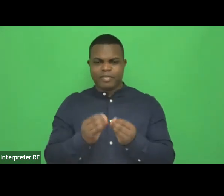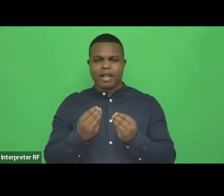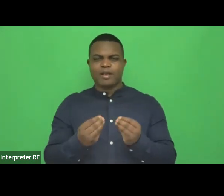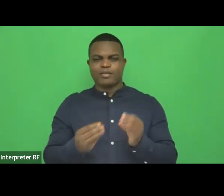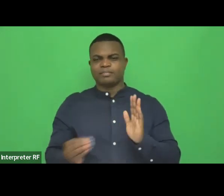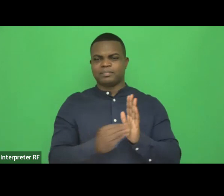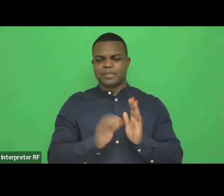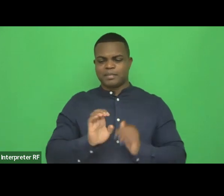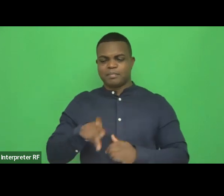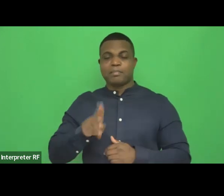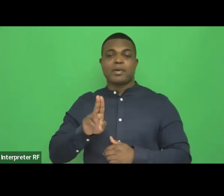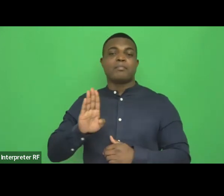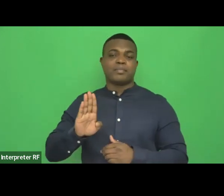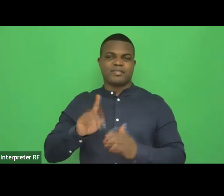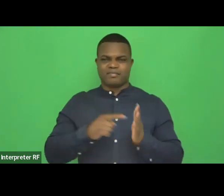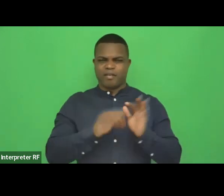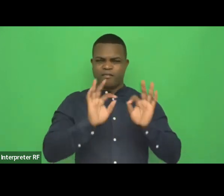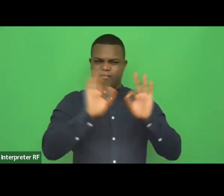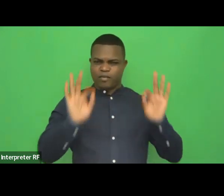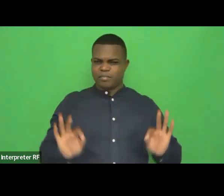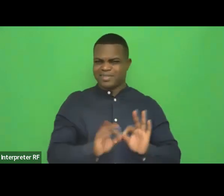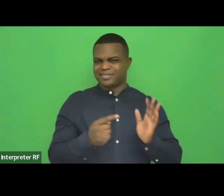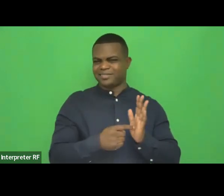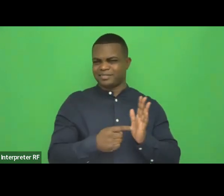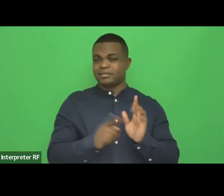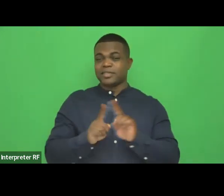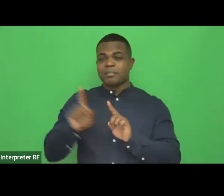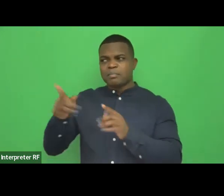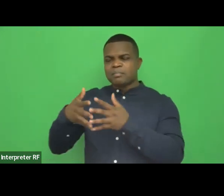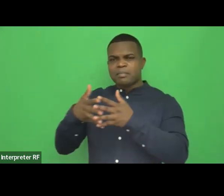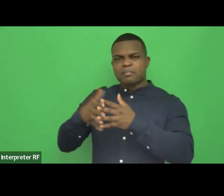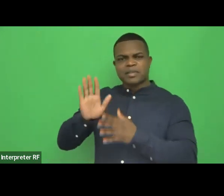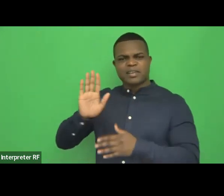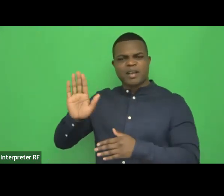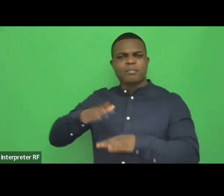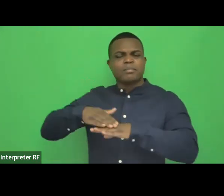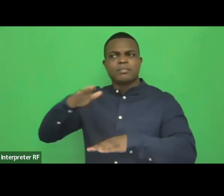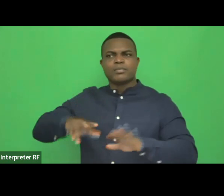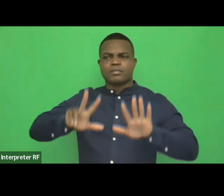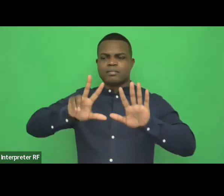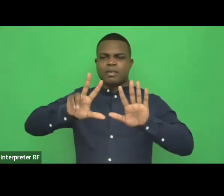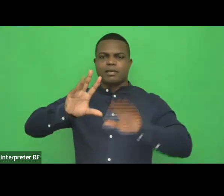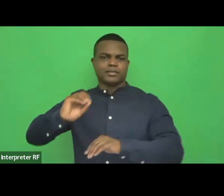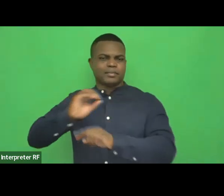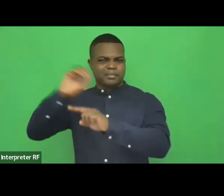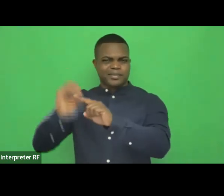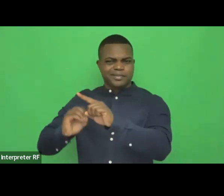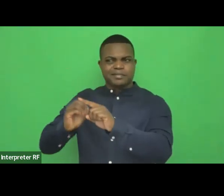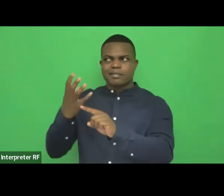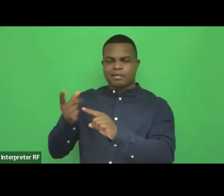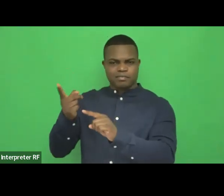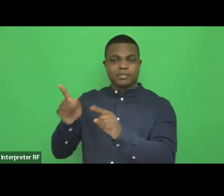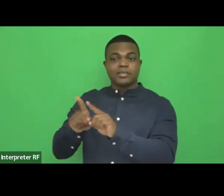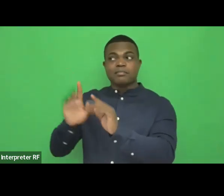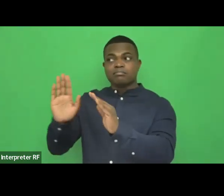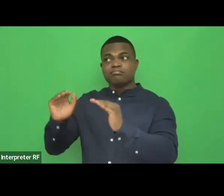Source and Redshelf that are used for the education sector, And these have, for example, around 1 million